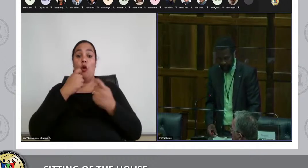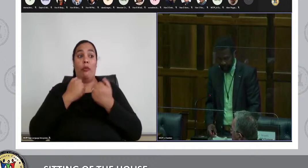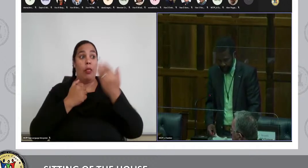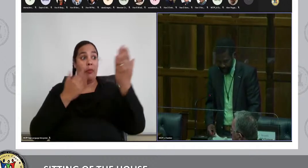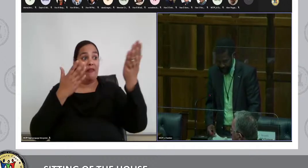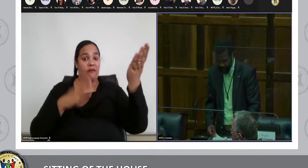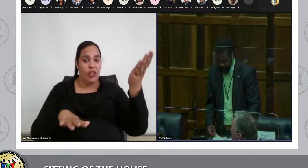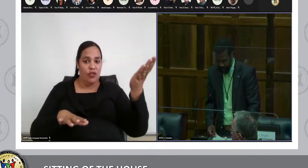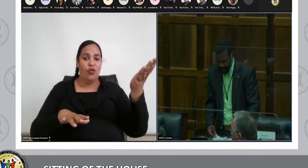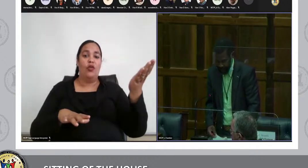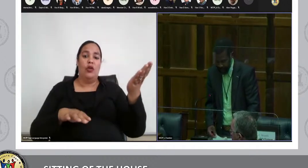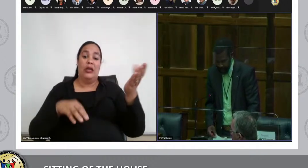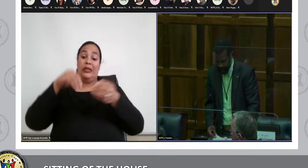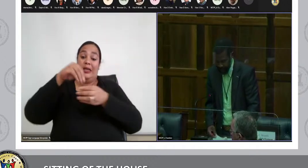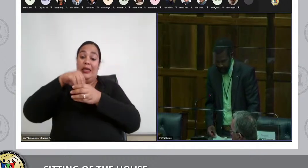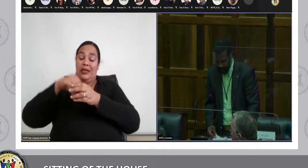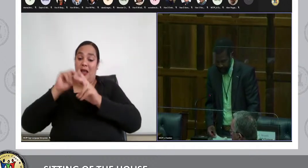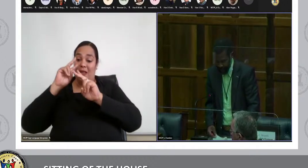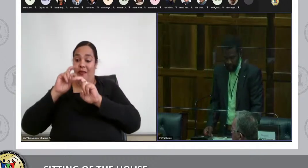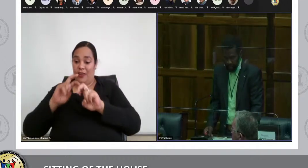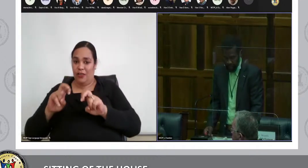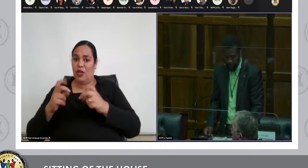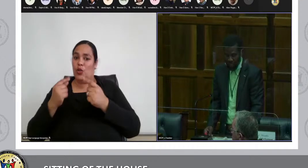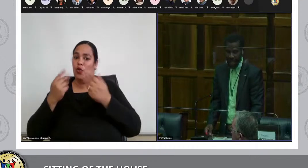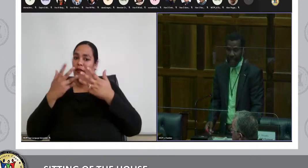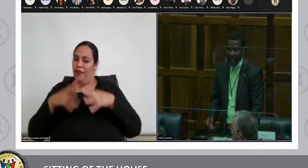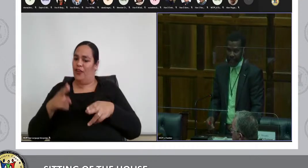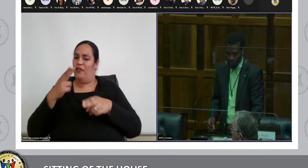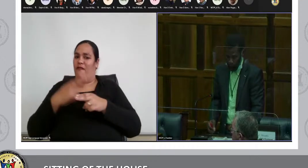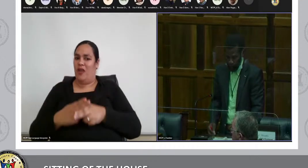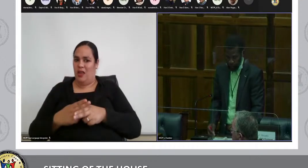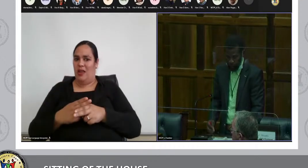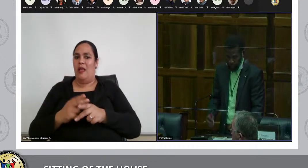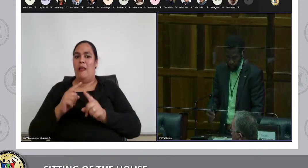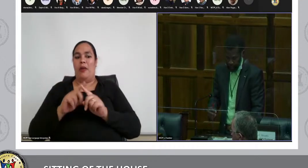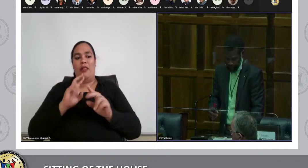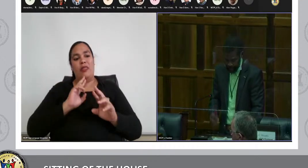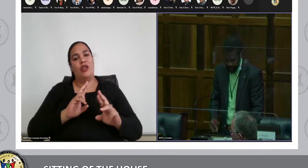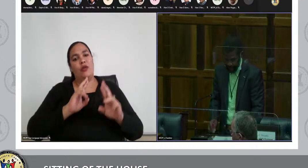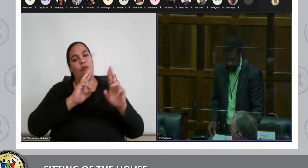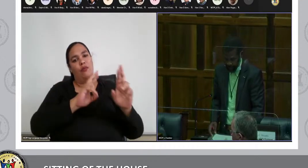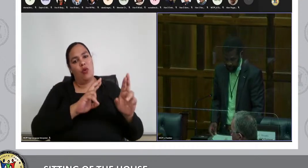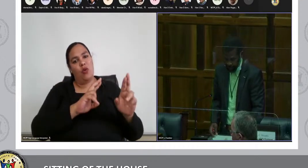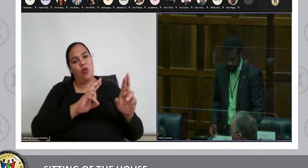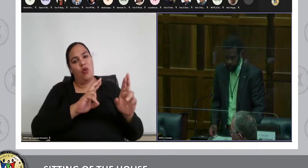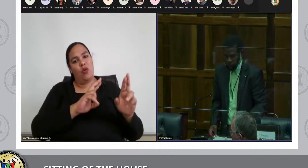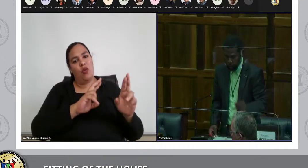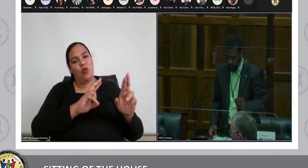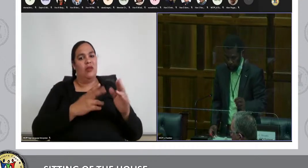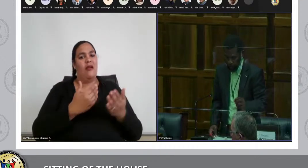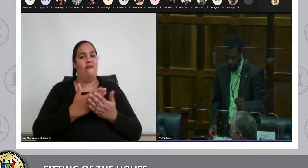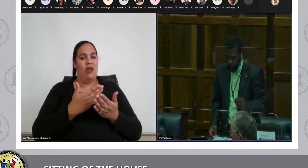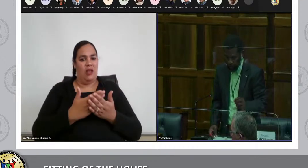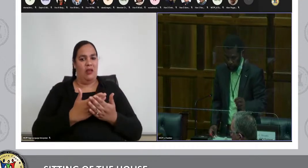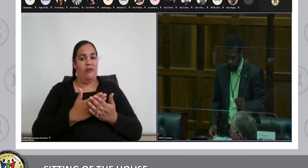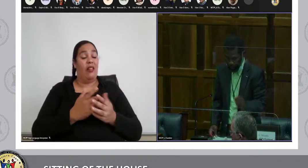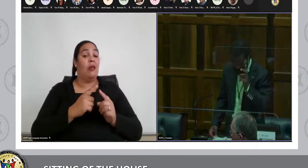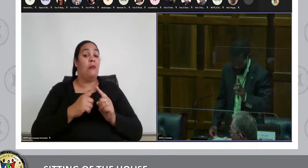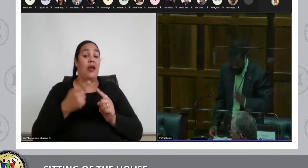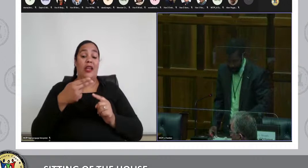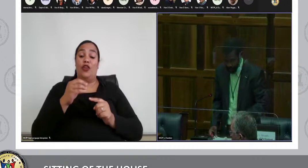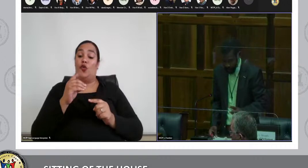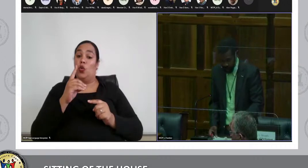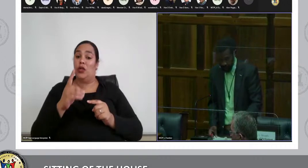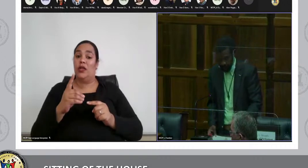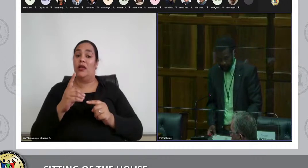submitted, the internal investigation has been finalized and the report is readily available, but the HOD